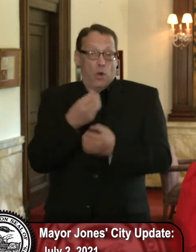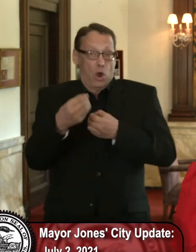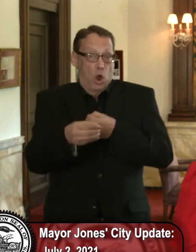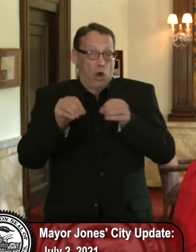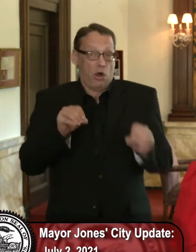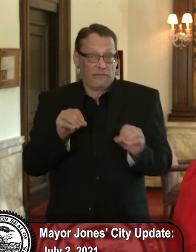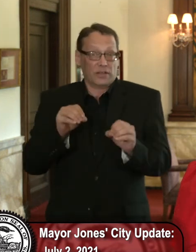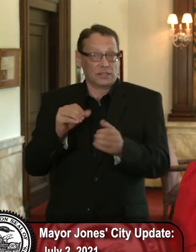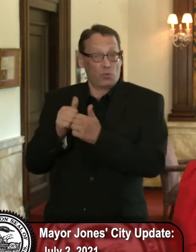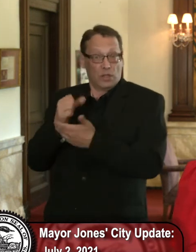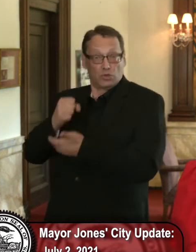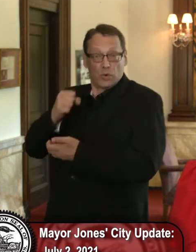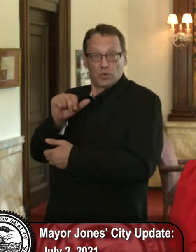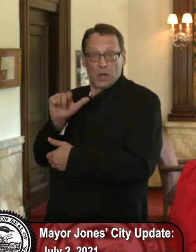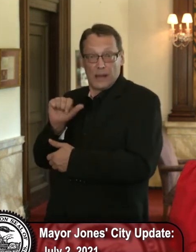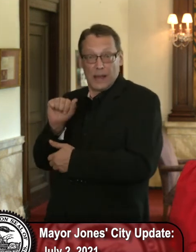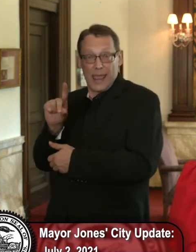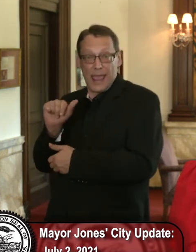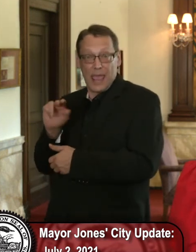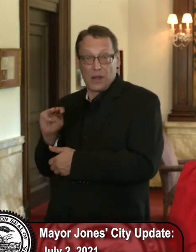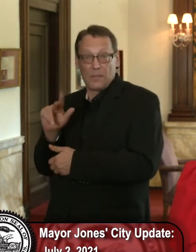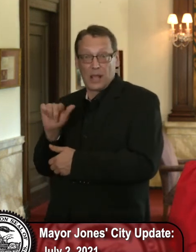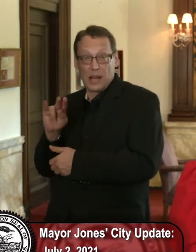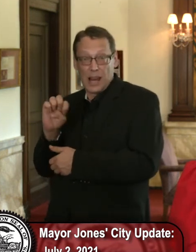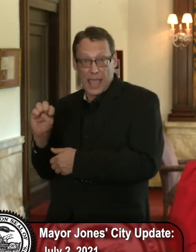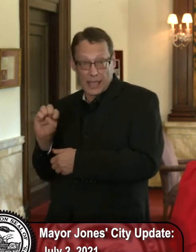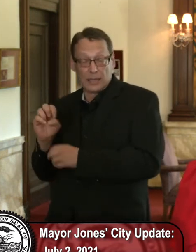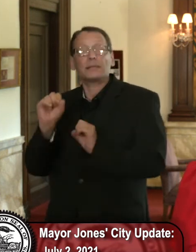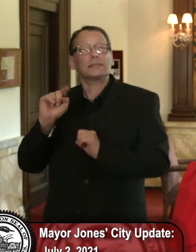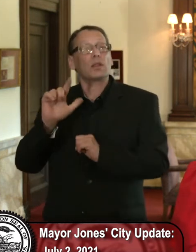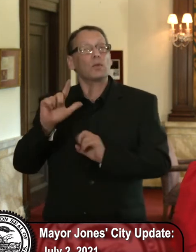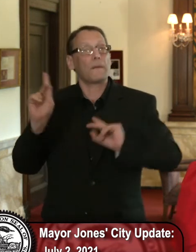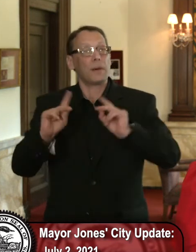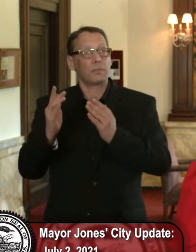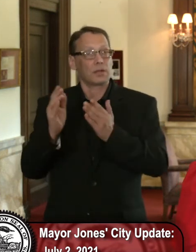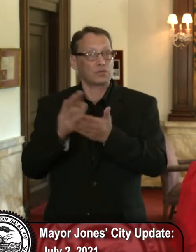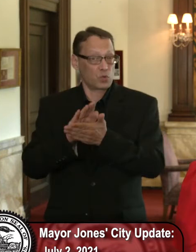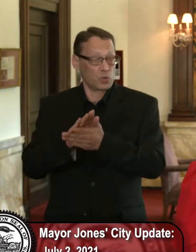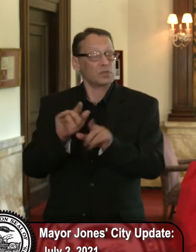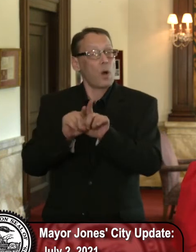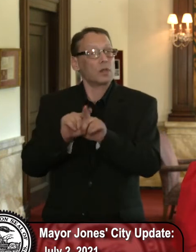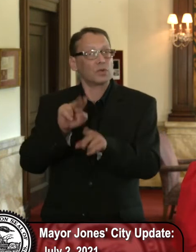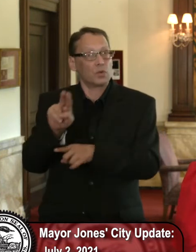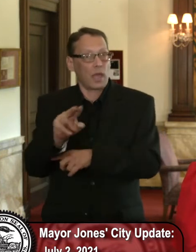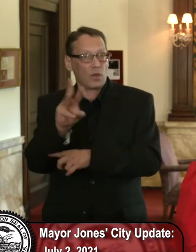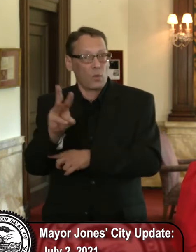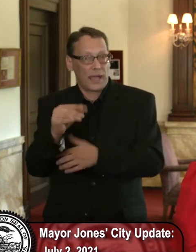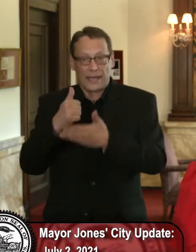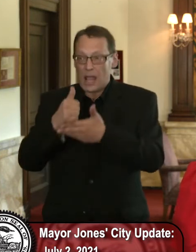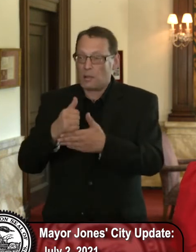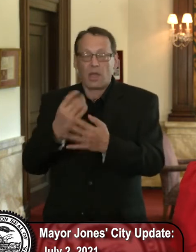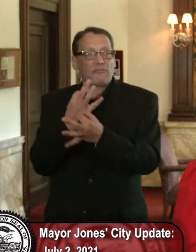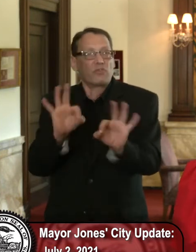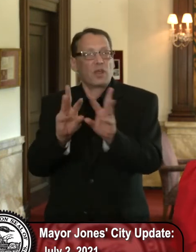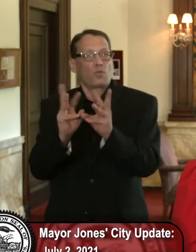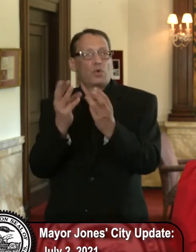with Treasurer Adam Lane, St. Louis Public Schools, and service providers like the United Way to get the word out about these free